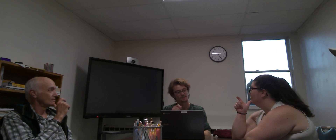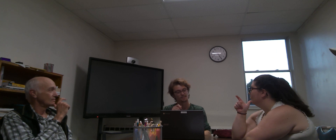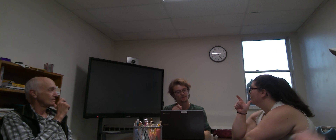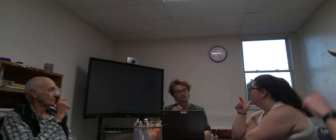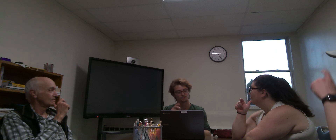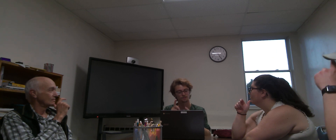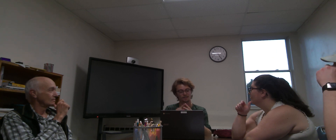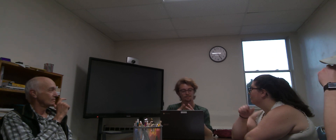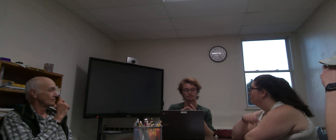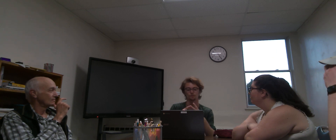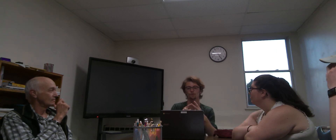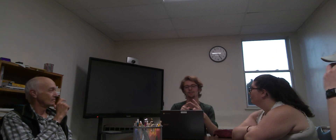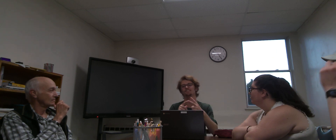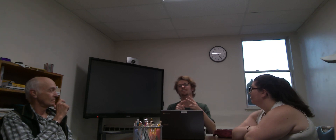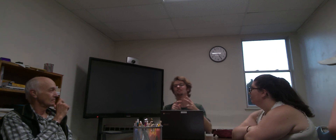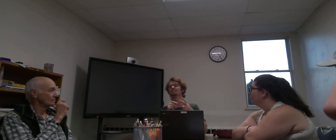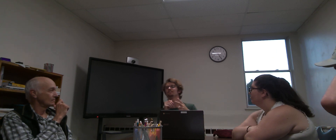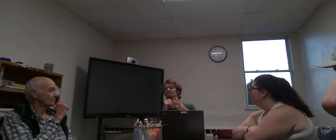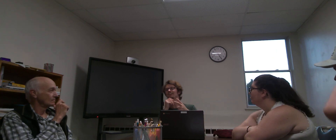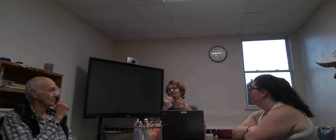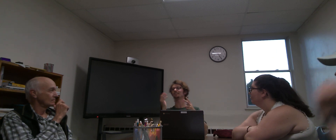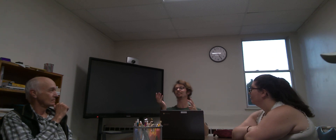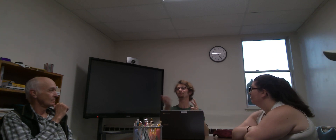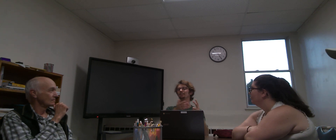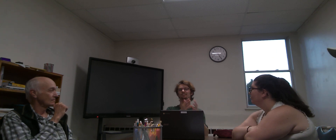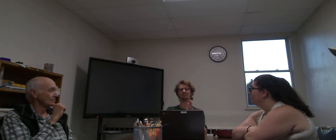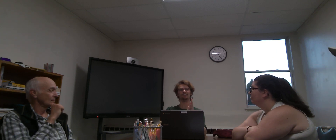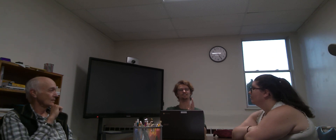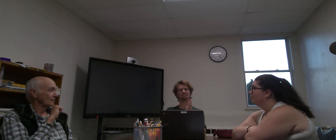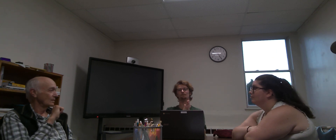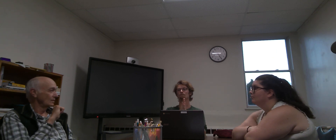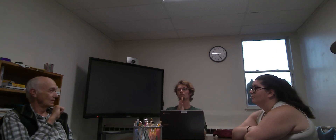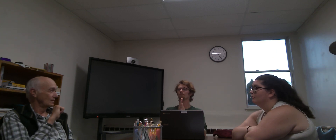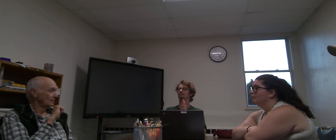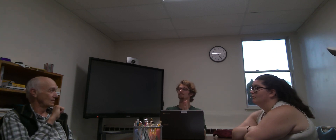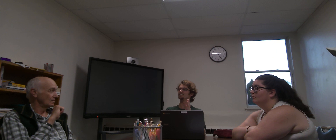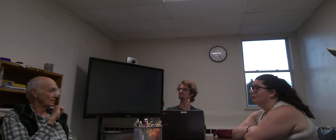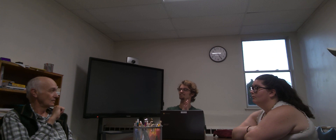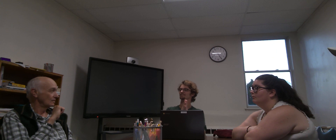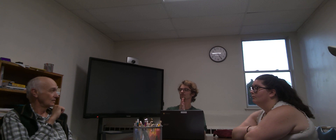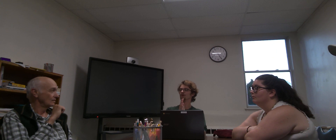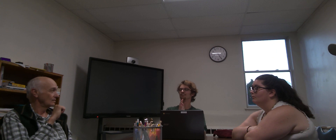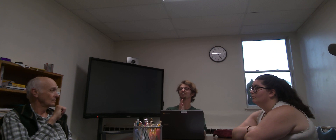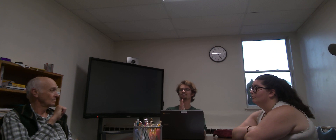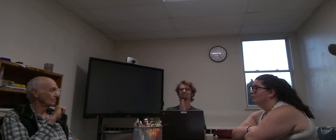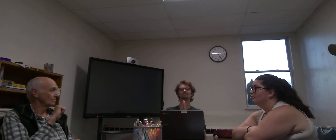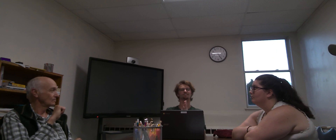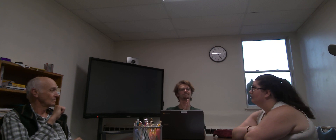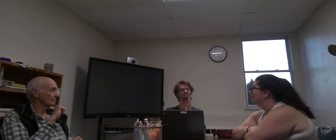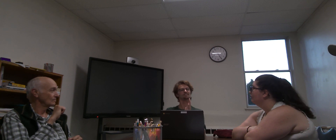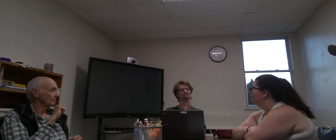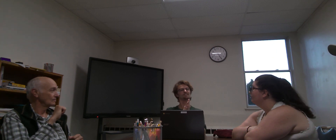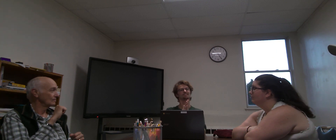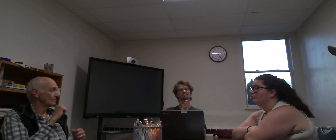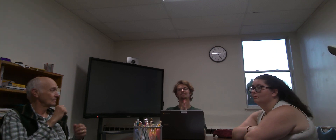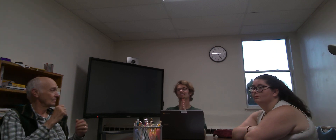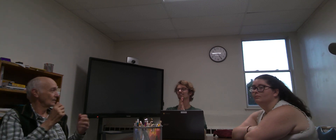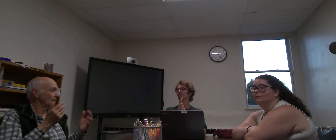Now there's two signs for what. Can you anybody give me their instance of what? What's the other